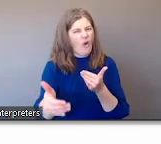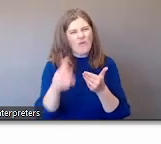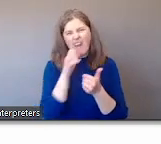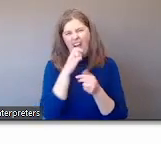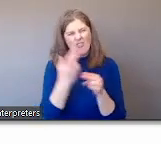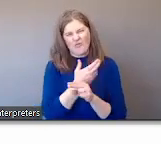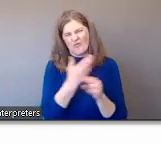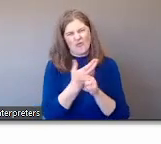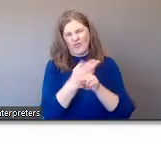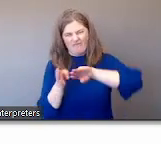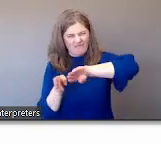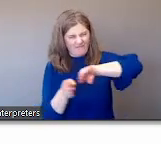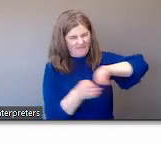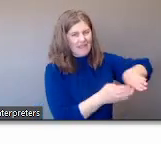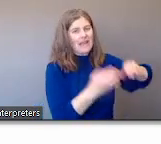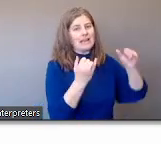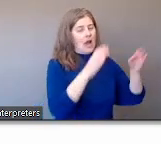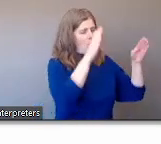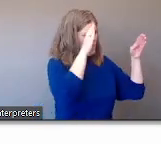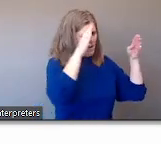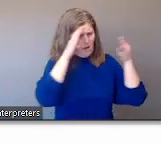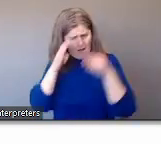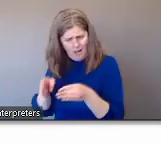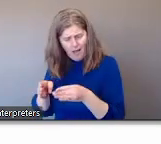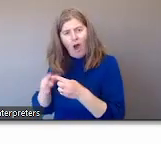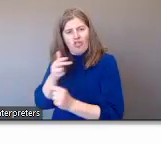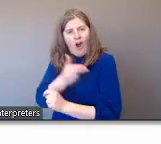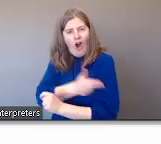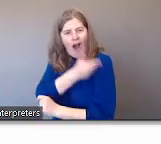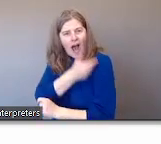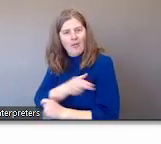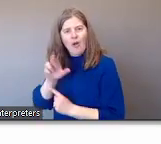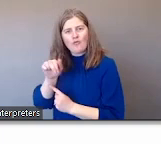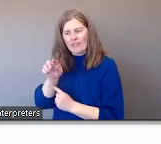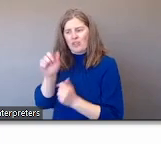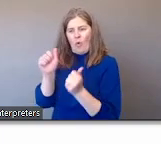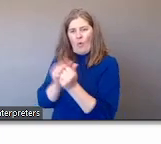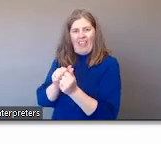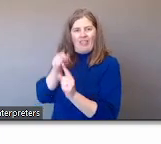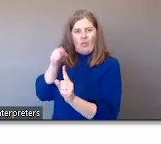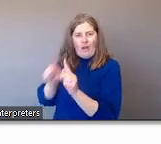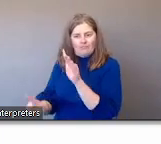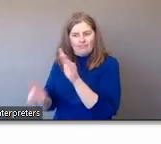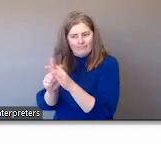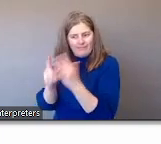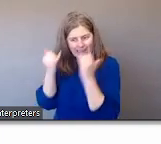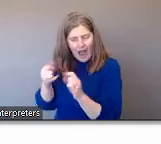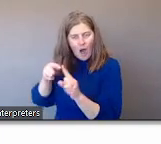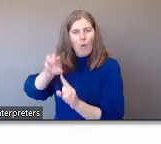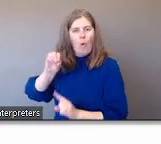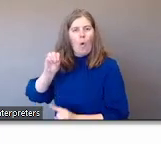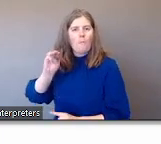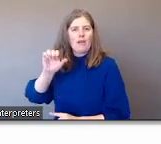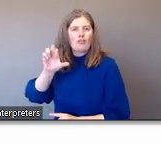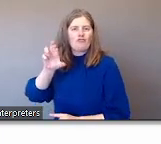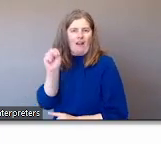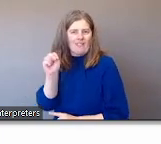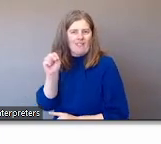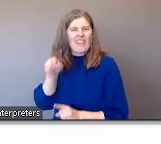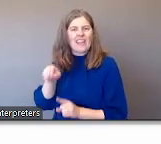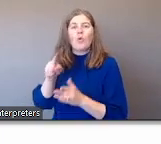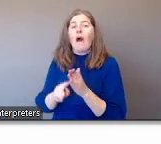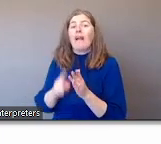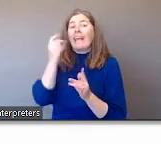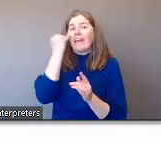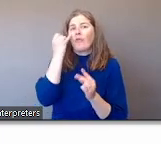talking about hospitalization rates with the variant we have now, which is Omicron. So this is just what it would have been like if we